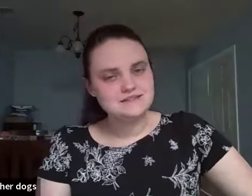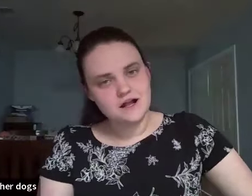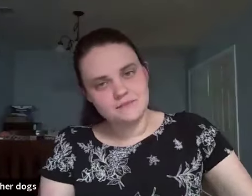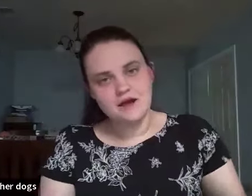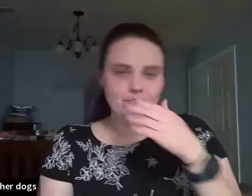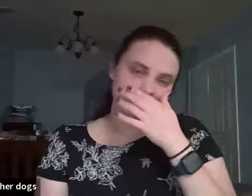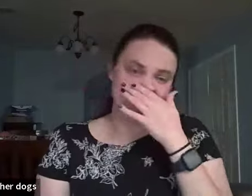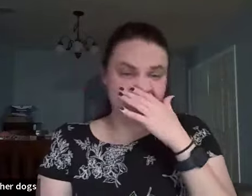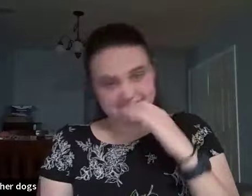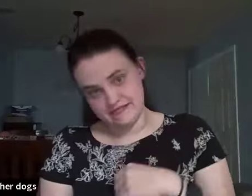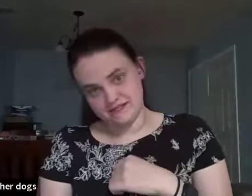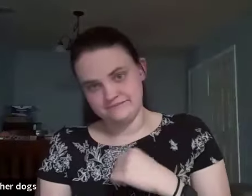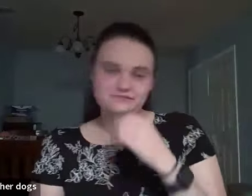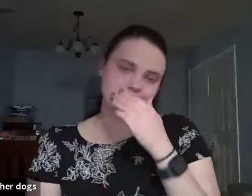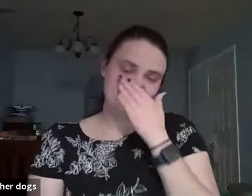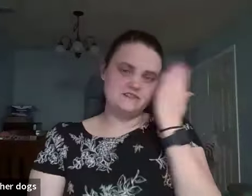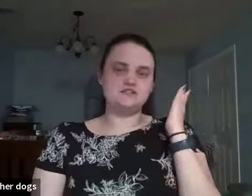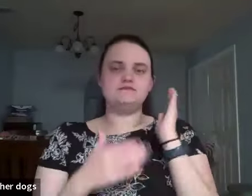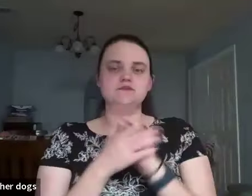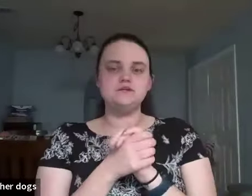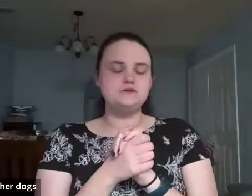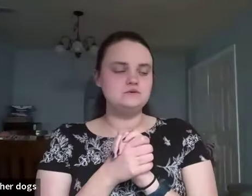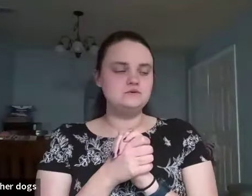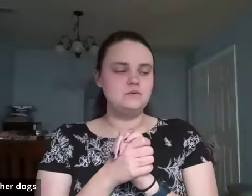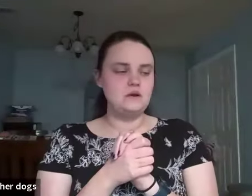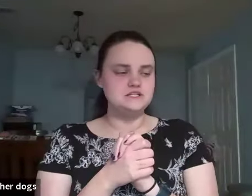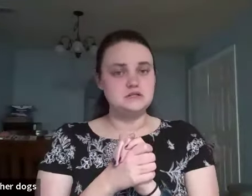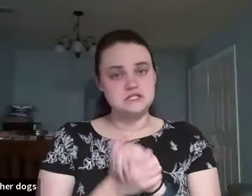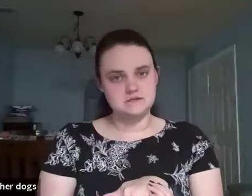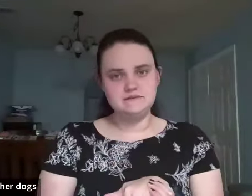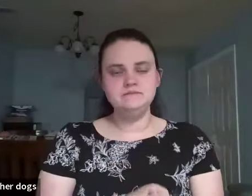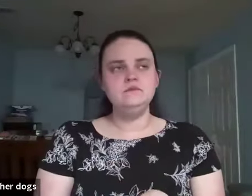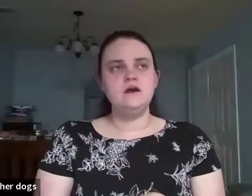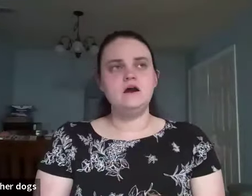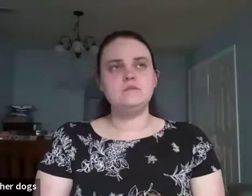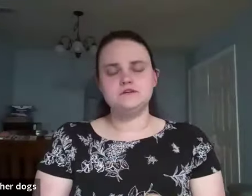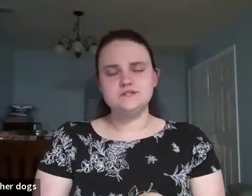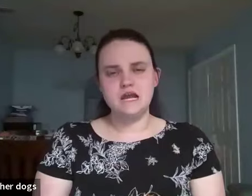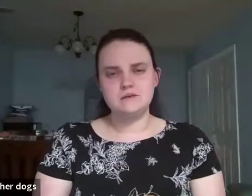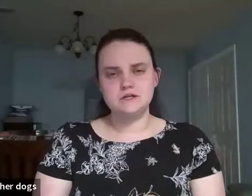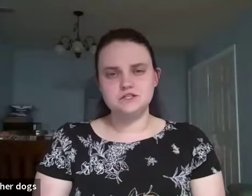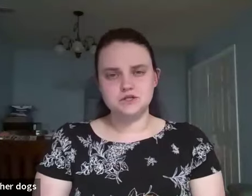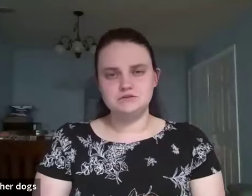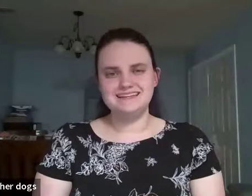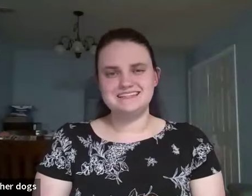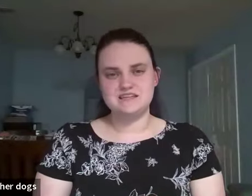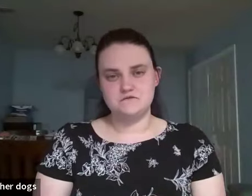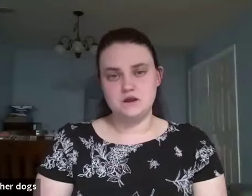let's talk about being sick. Okay, there's a few ways you can do it. The first thing I am going to show you is the sign for